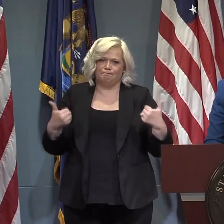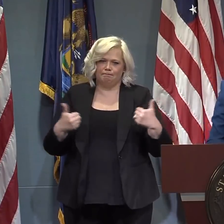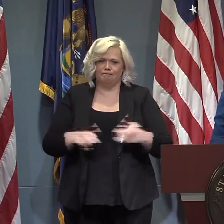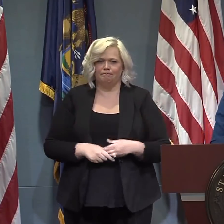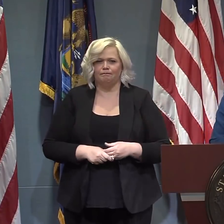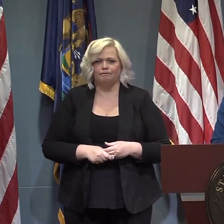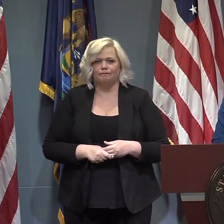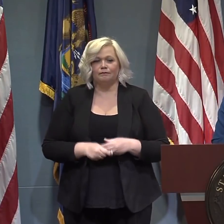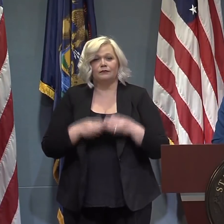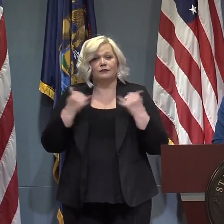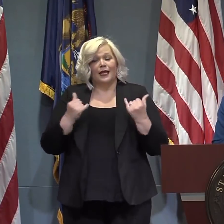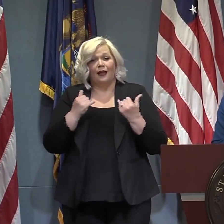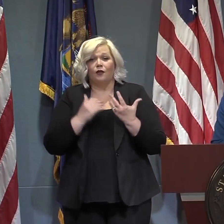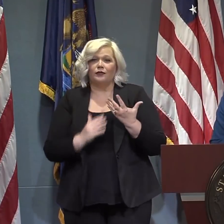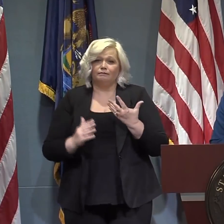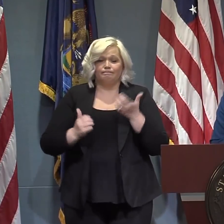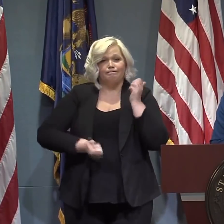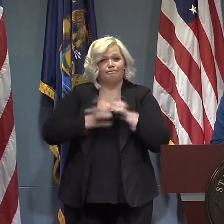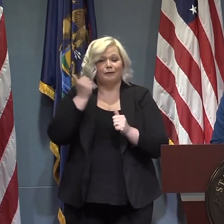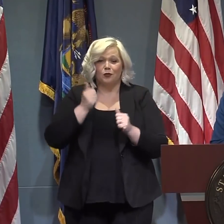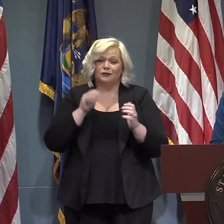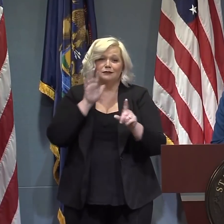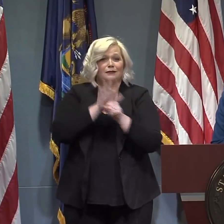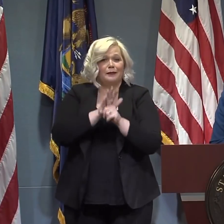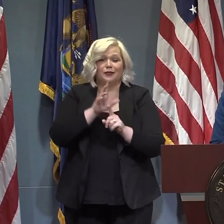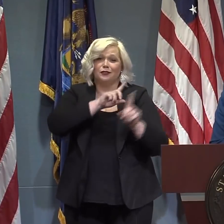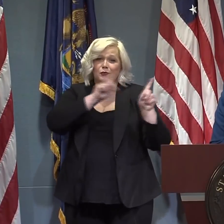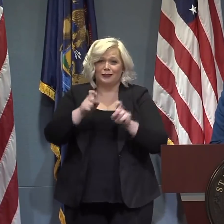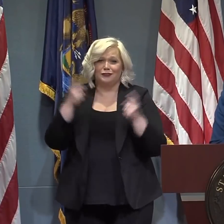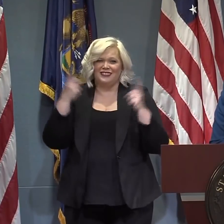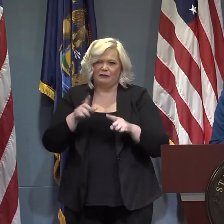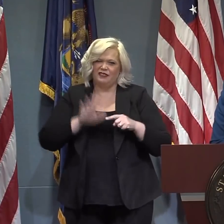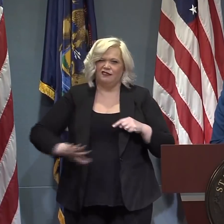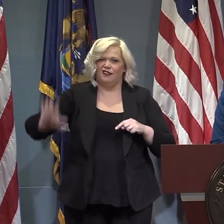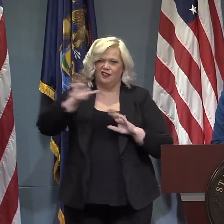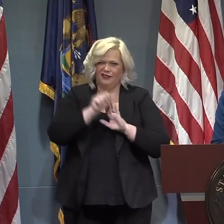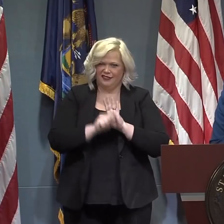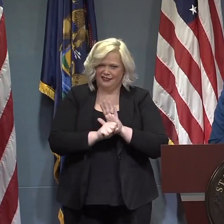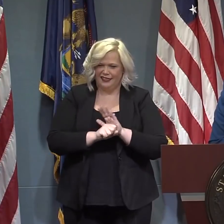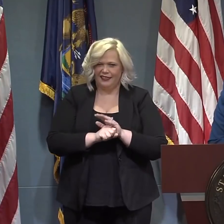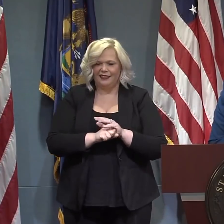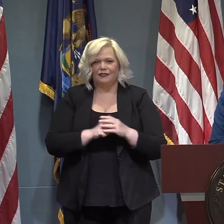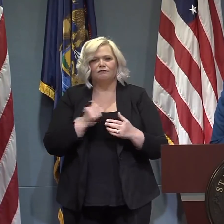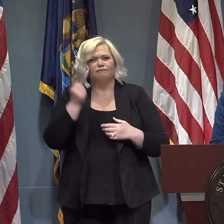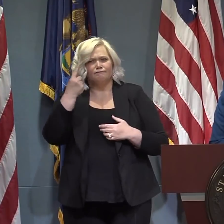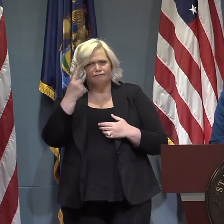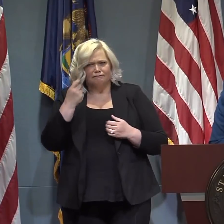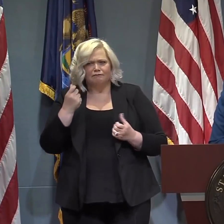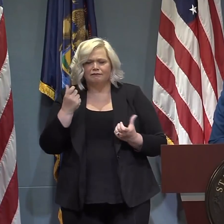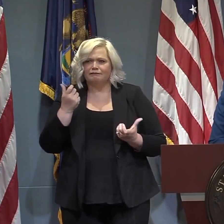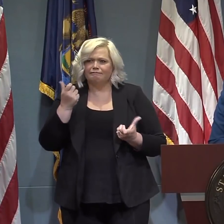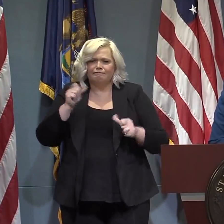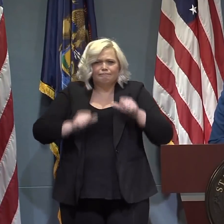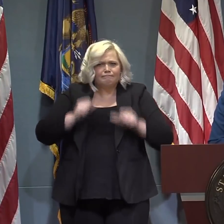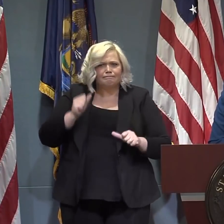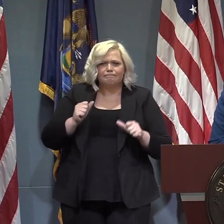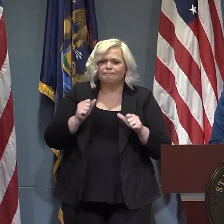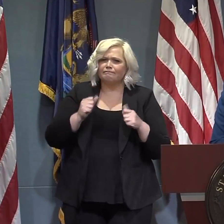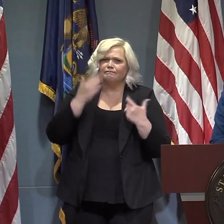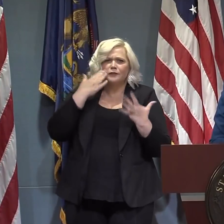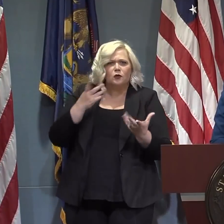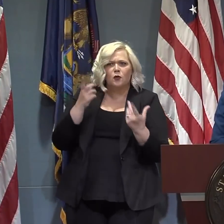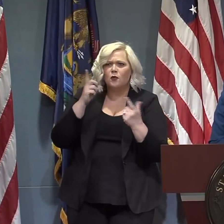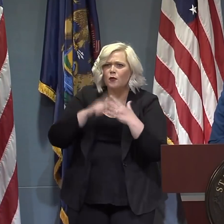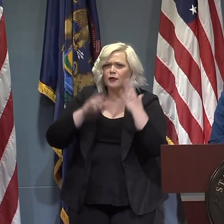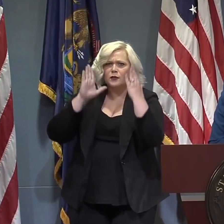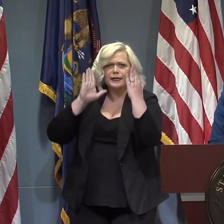the top questions that my office is getting from people across our state. I know these are uncertain times, and I know that people have